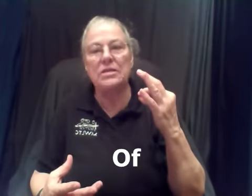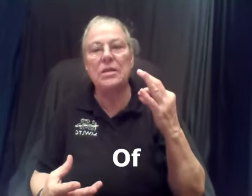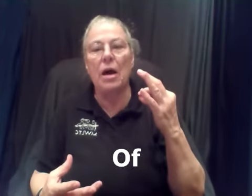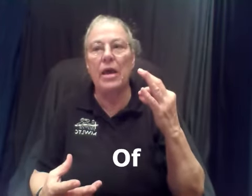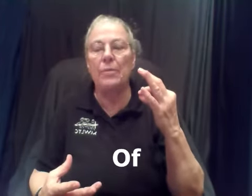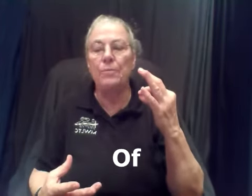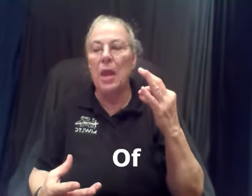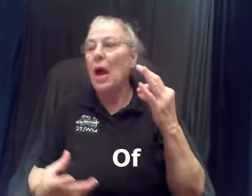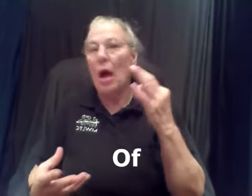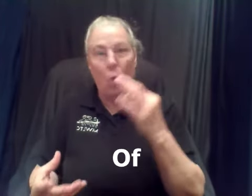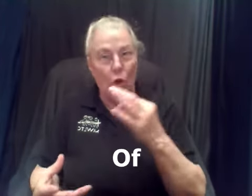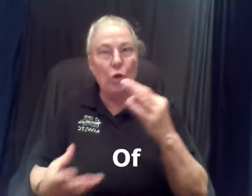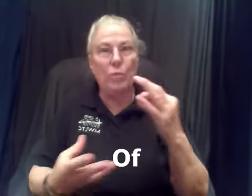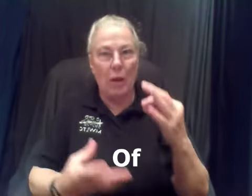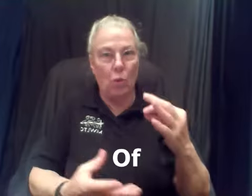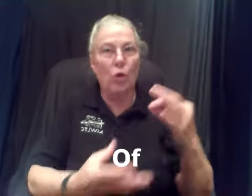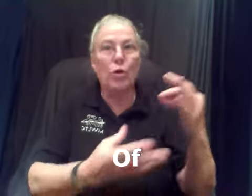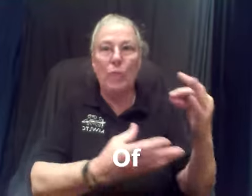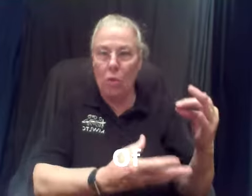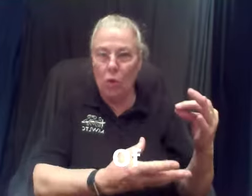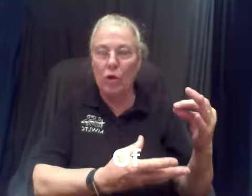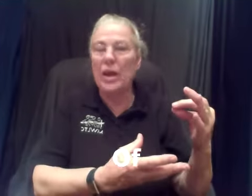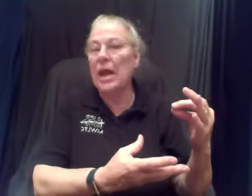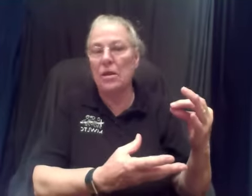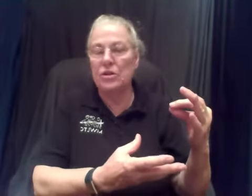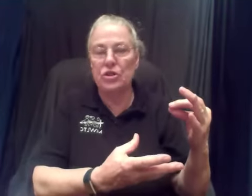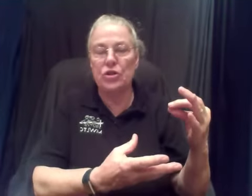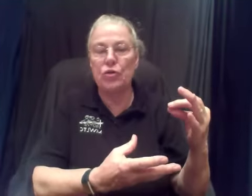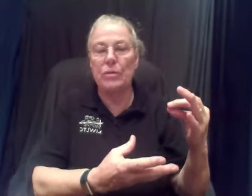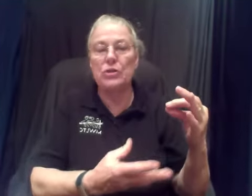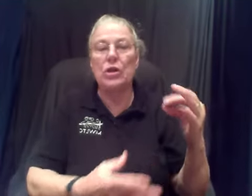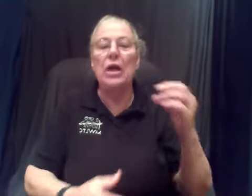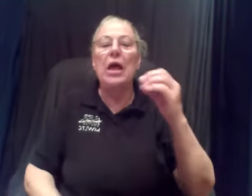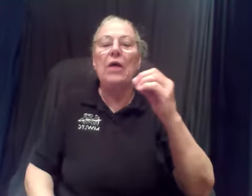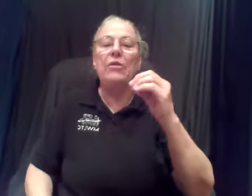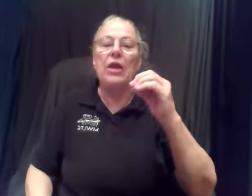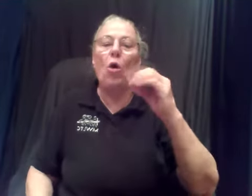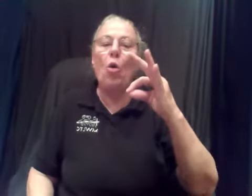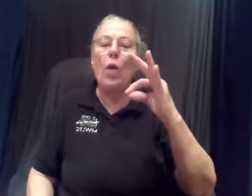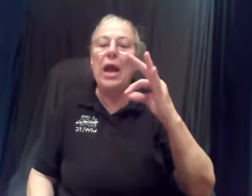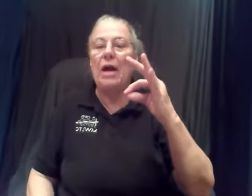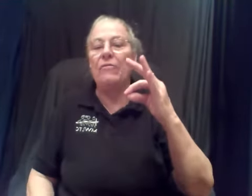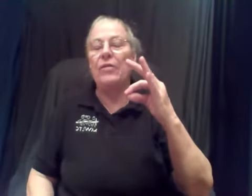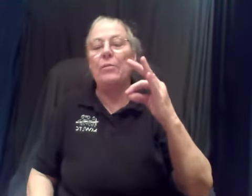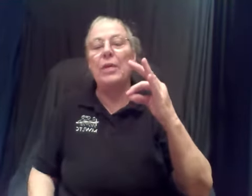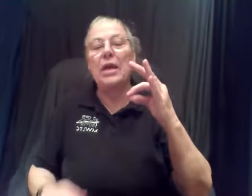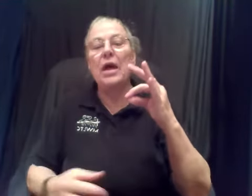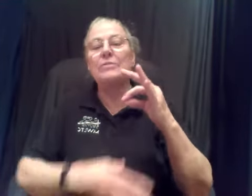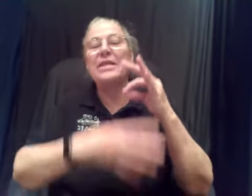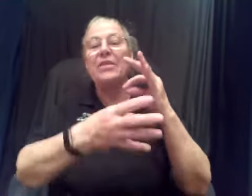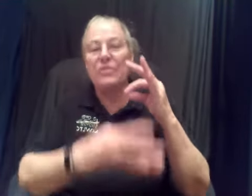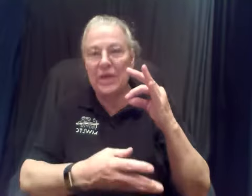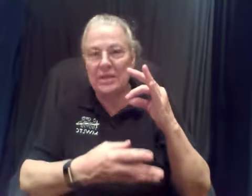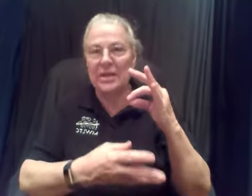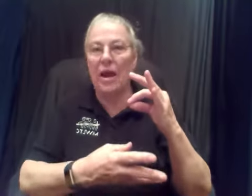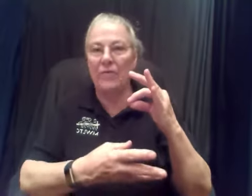not a word by word by word English description. The OF becomes the sign for